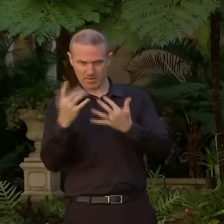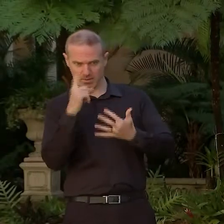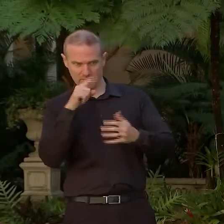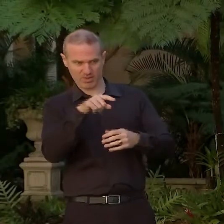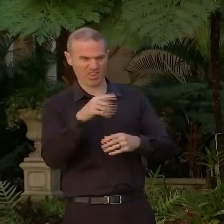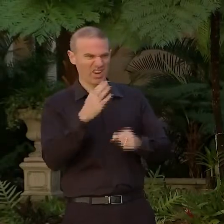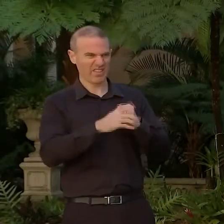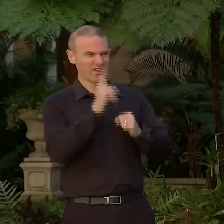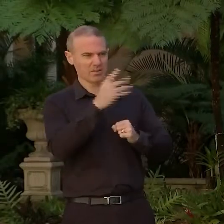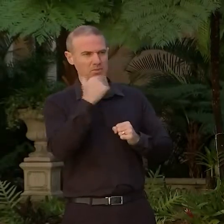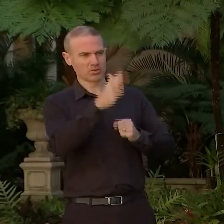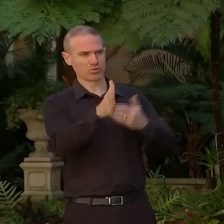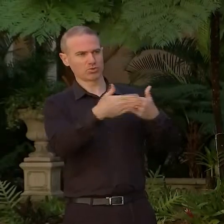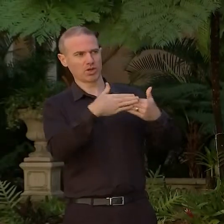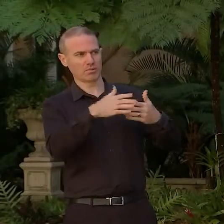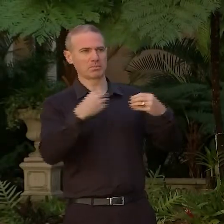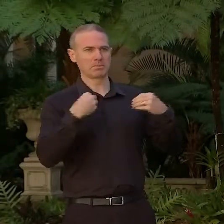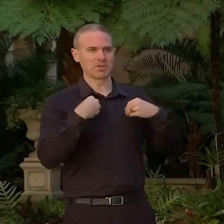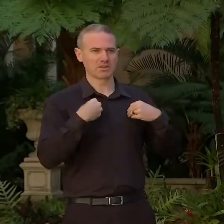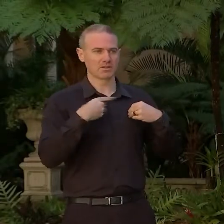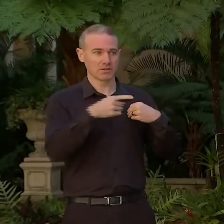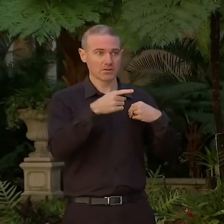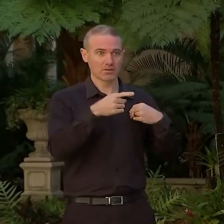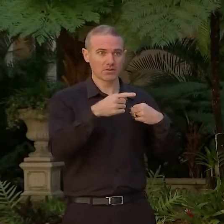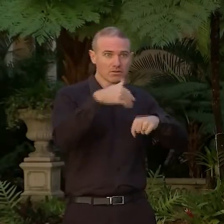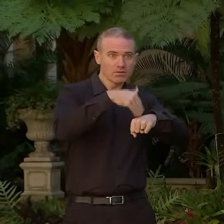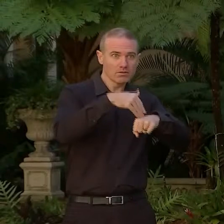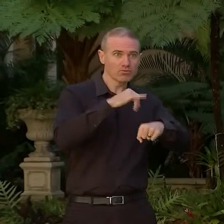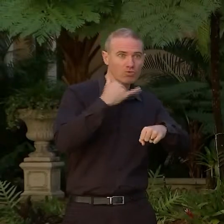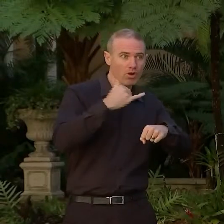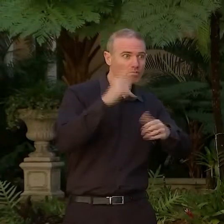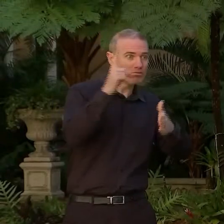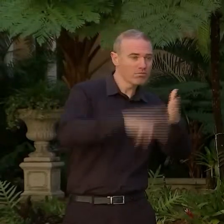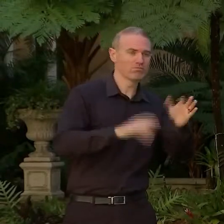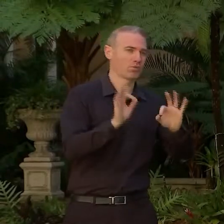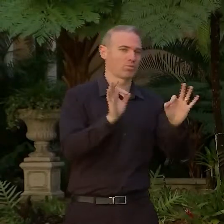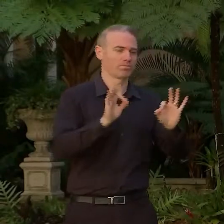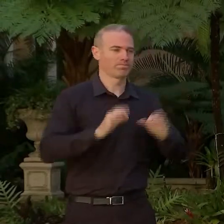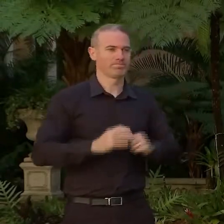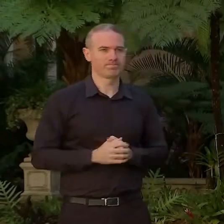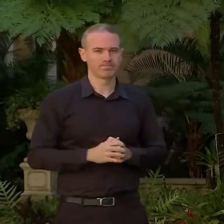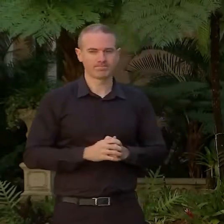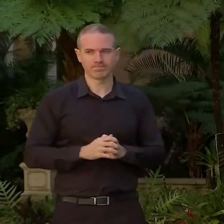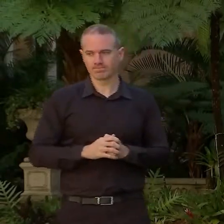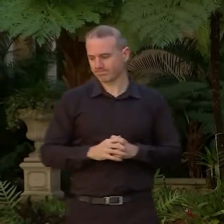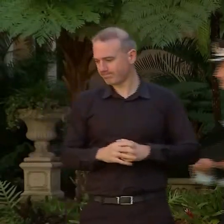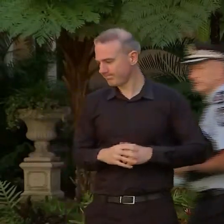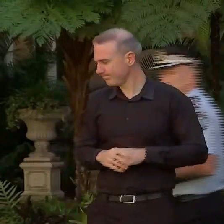asked to shut. There is no offence that they've committed, so we wouldn't take action for it. Thank you.